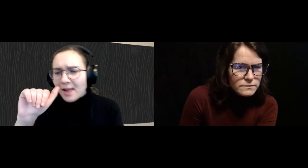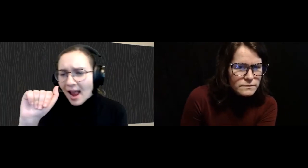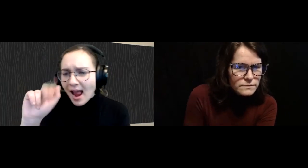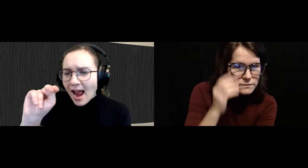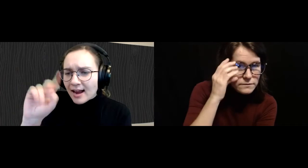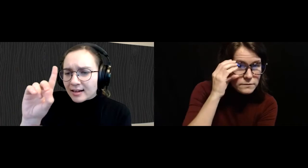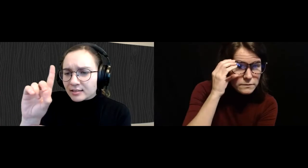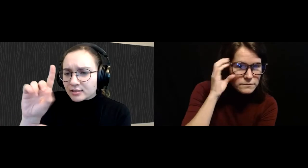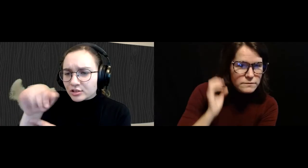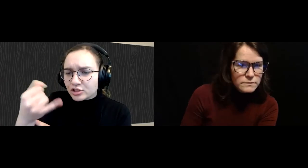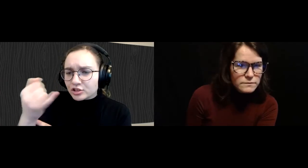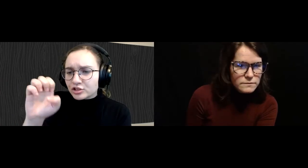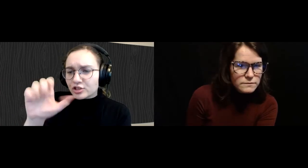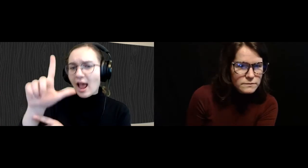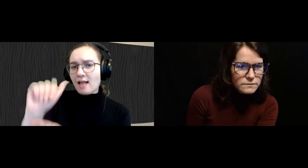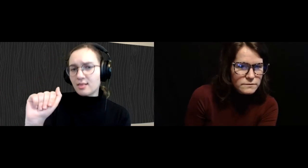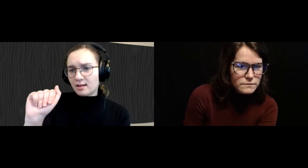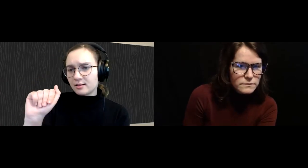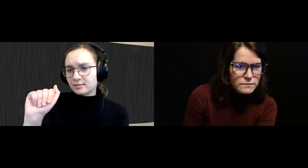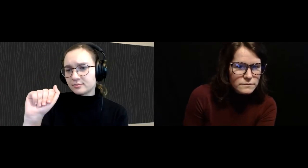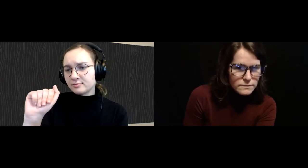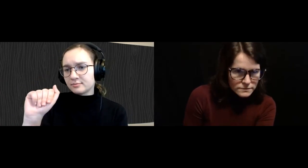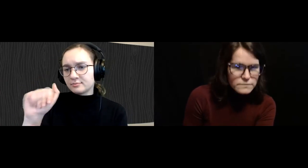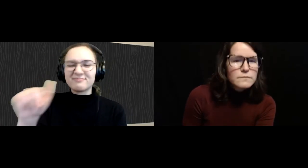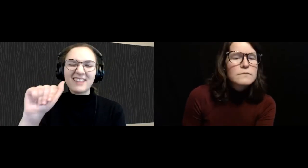And another person by the name of